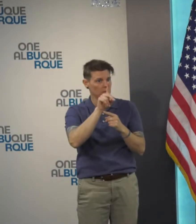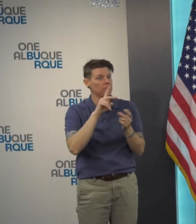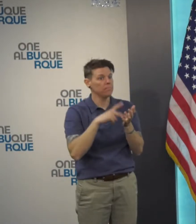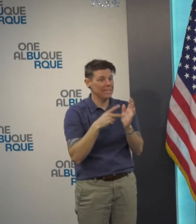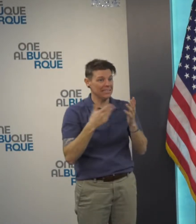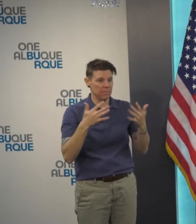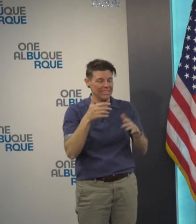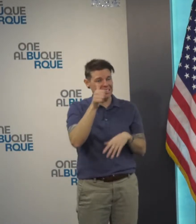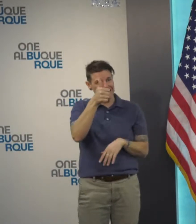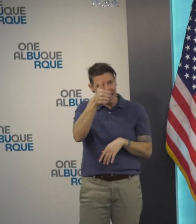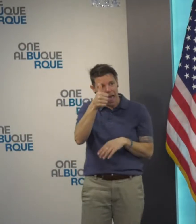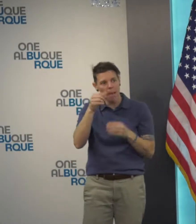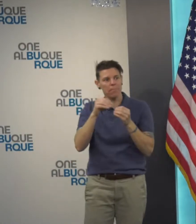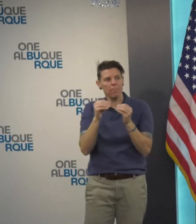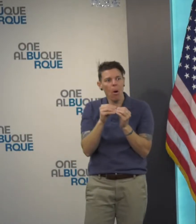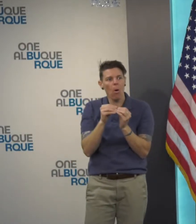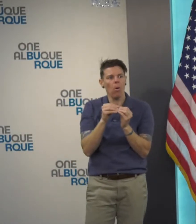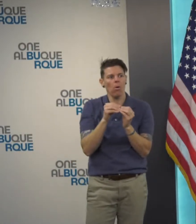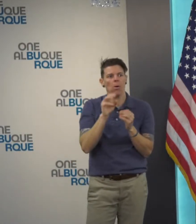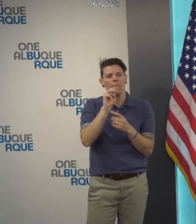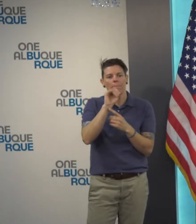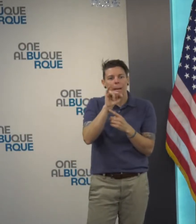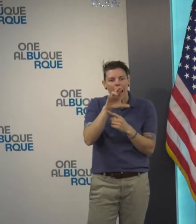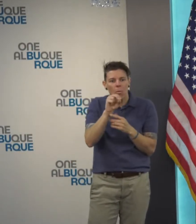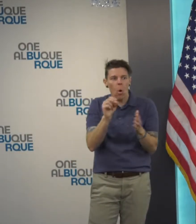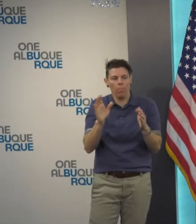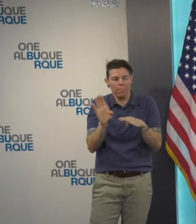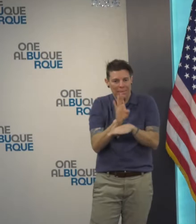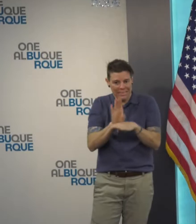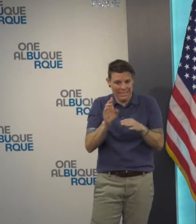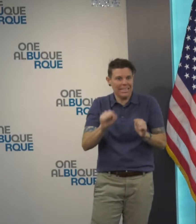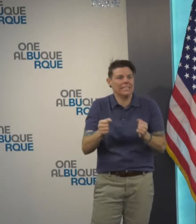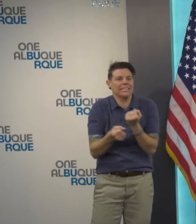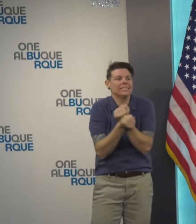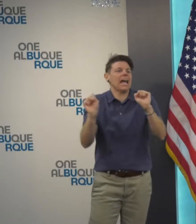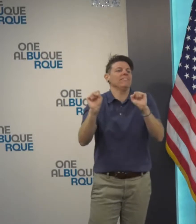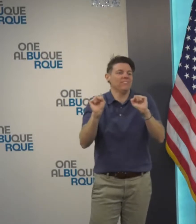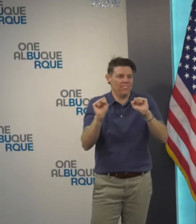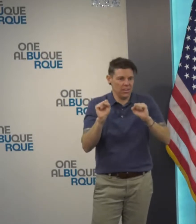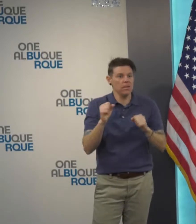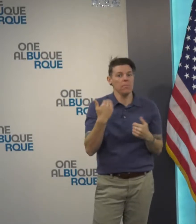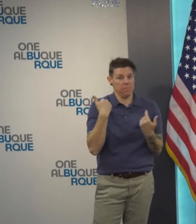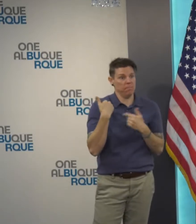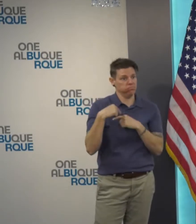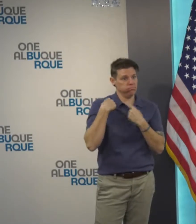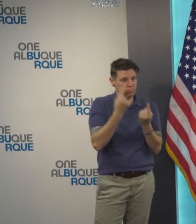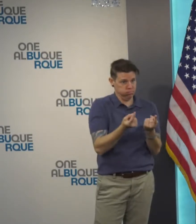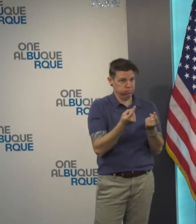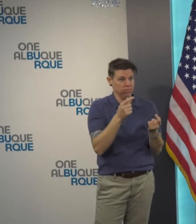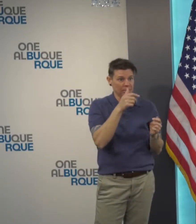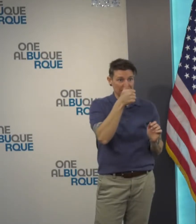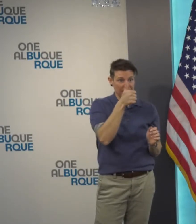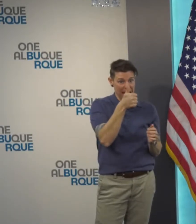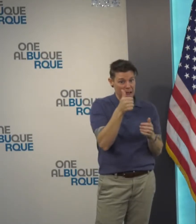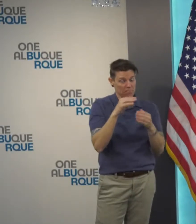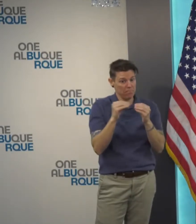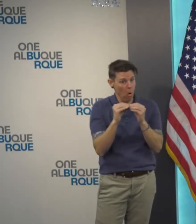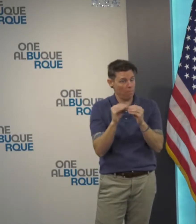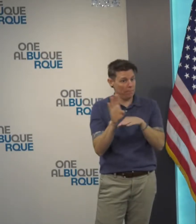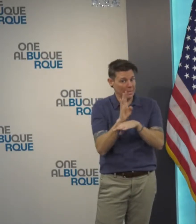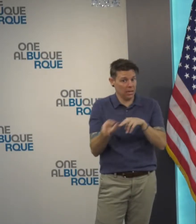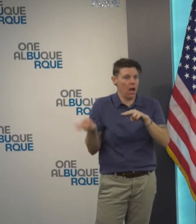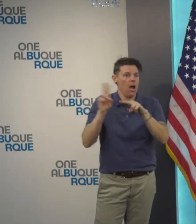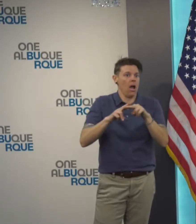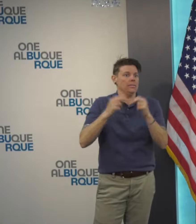grants. So 10 more businesses got some funding, $5,000 to help them from permanently closing. And so we're glad to roll that out.